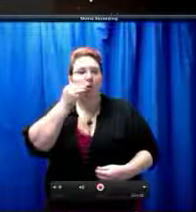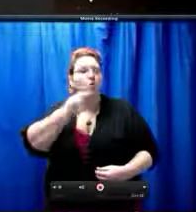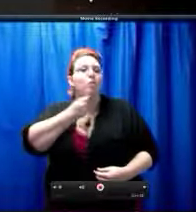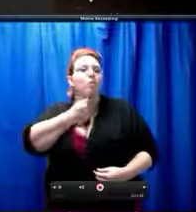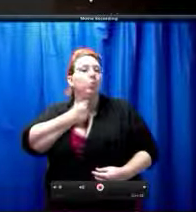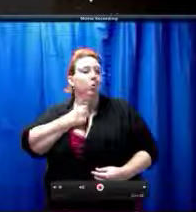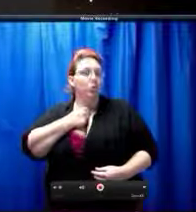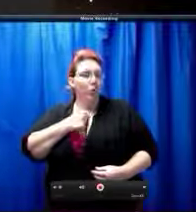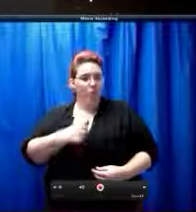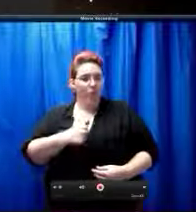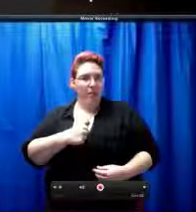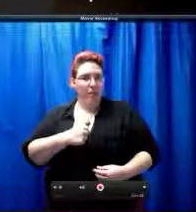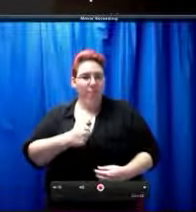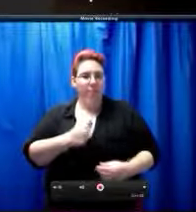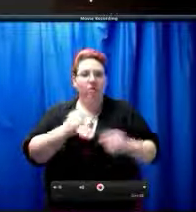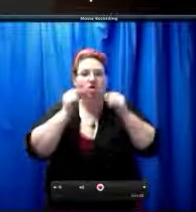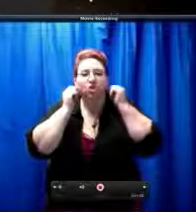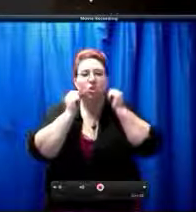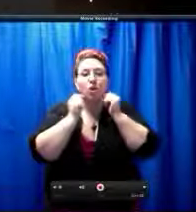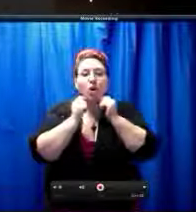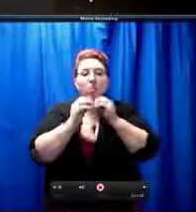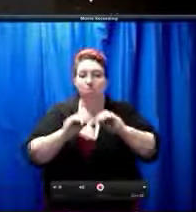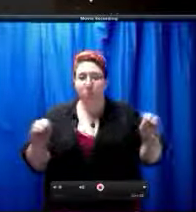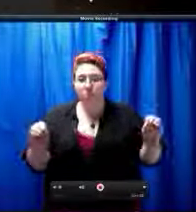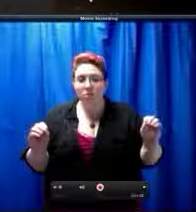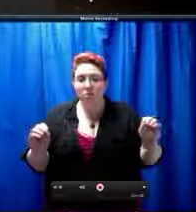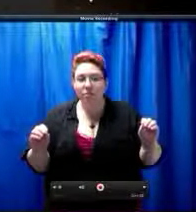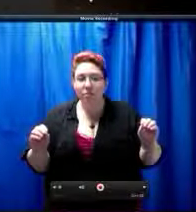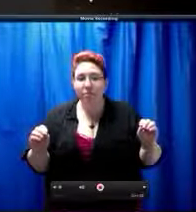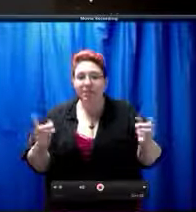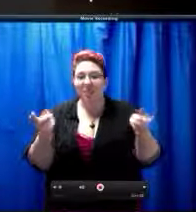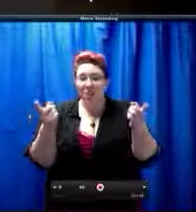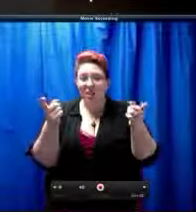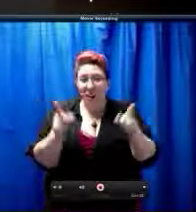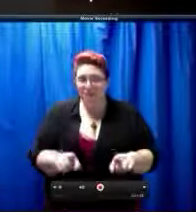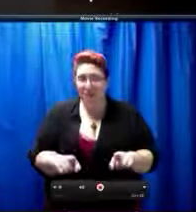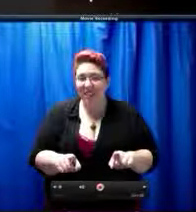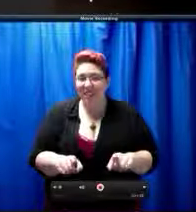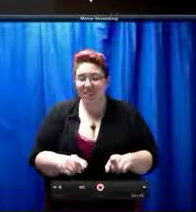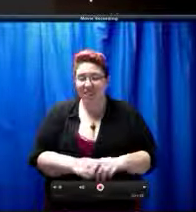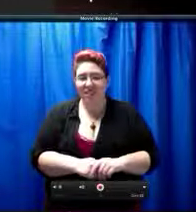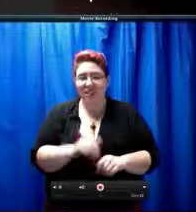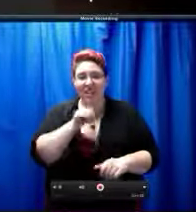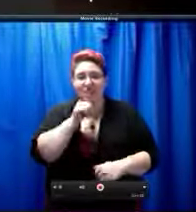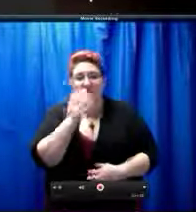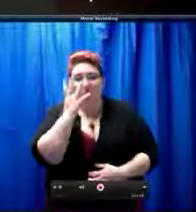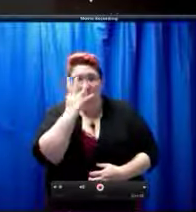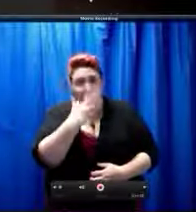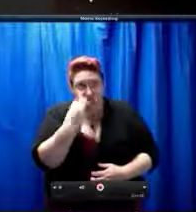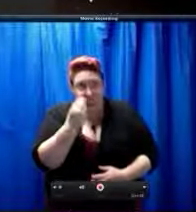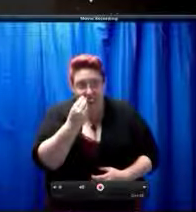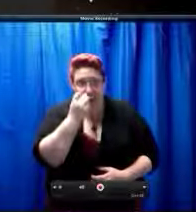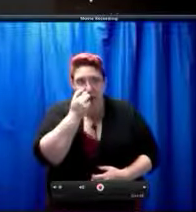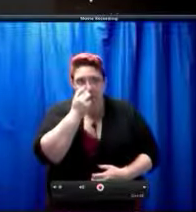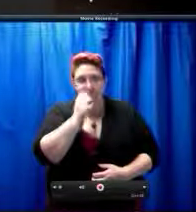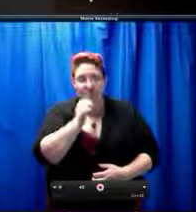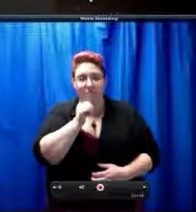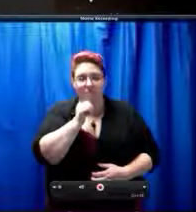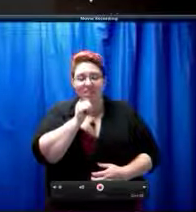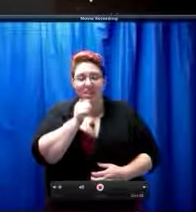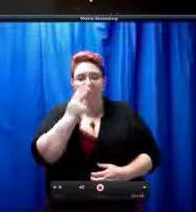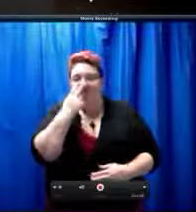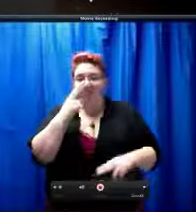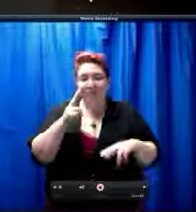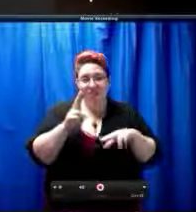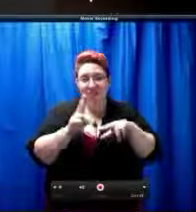wasn't around to live much longer. And this is what happens to you. So it's not pretty. And does